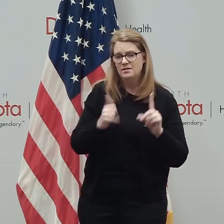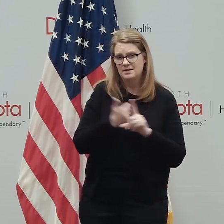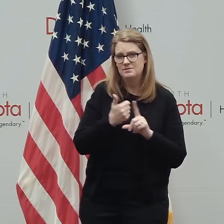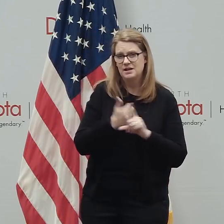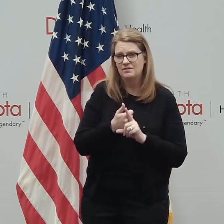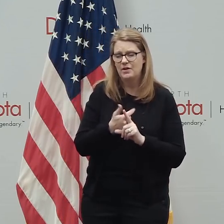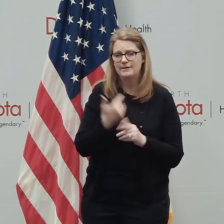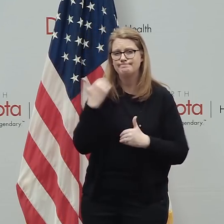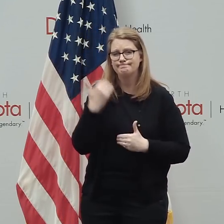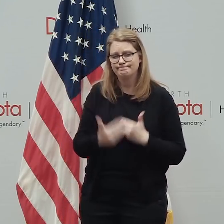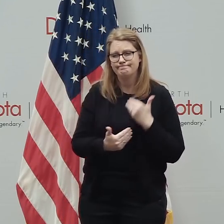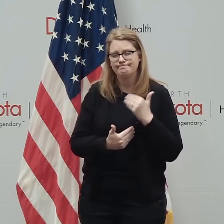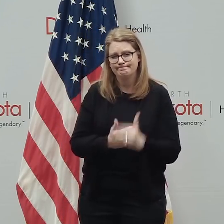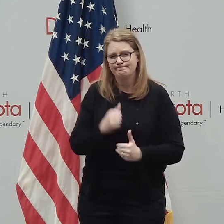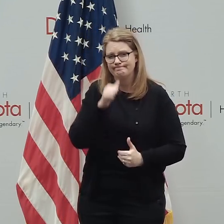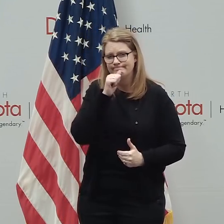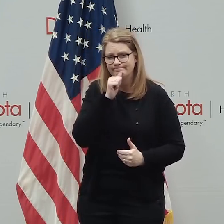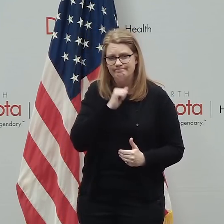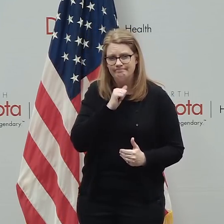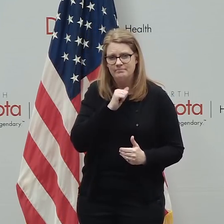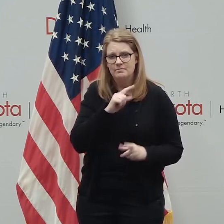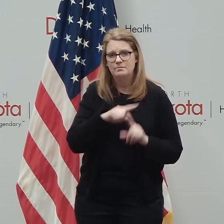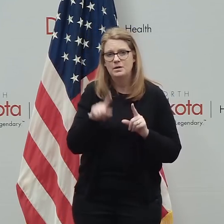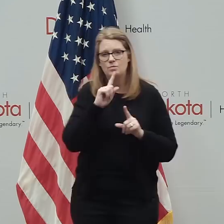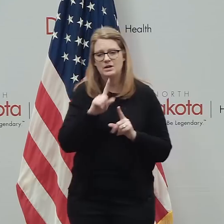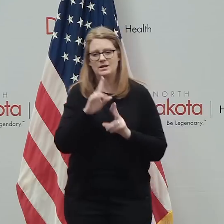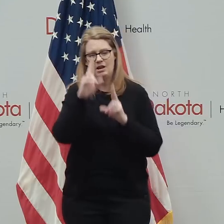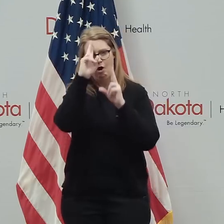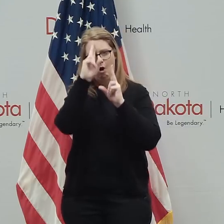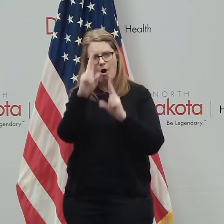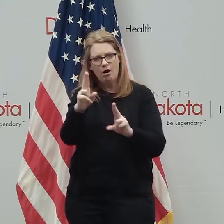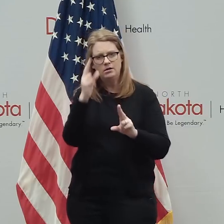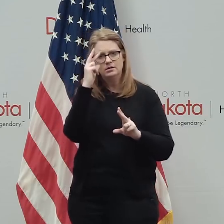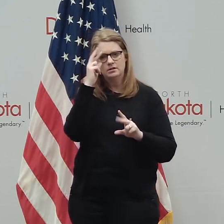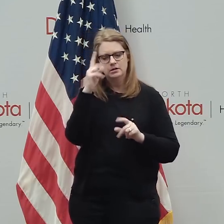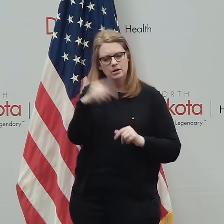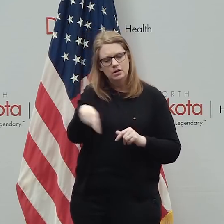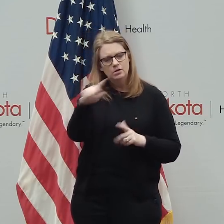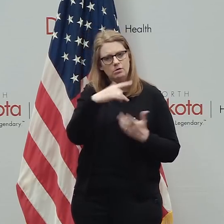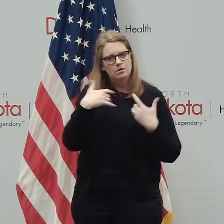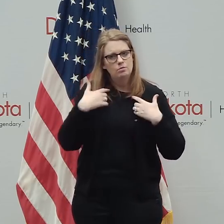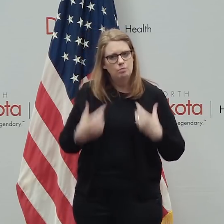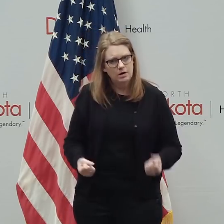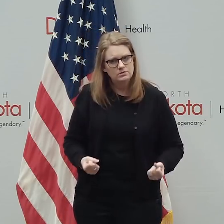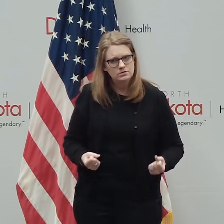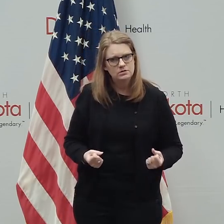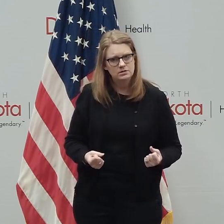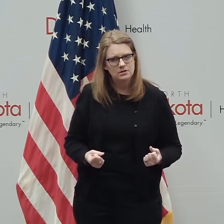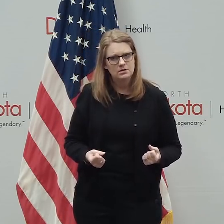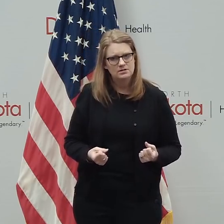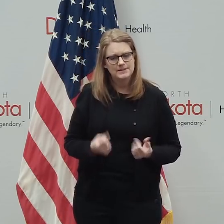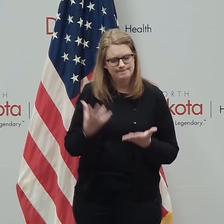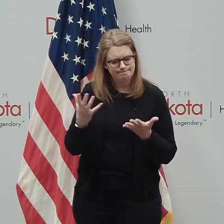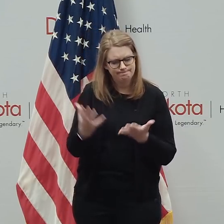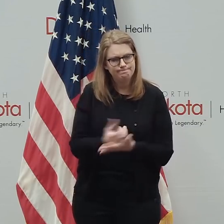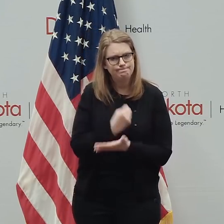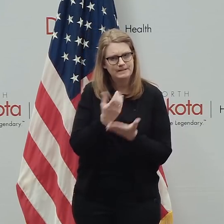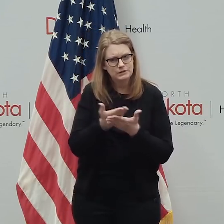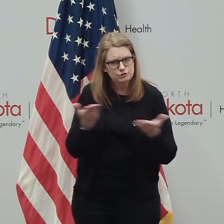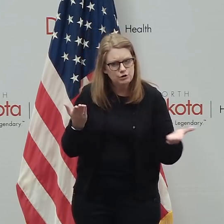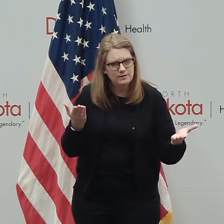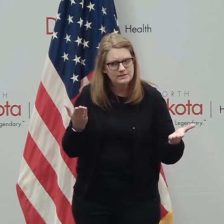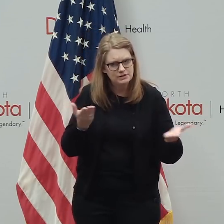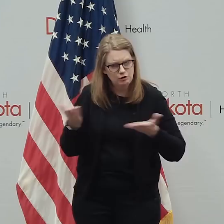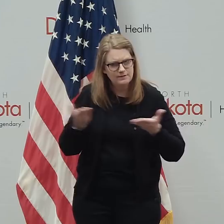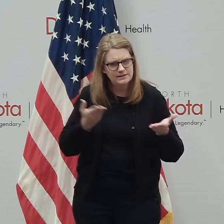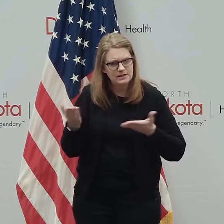this challenging time, and we want to just recognize and honor the resilience and courage of all those in recovery, and for not only maintaining their